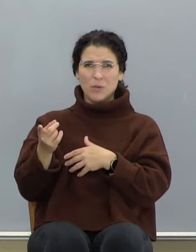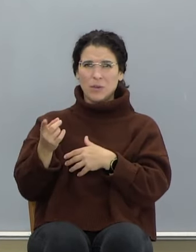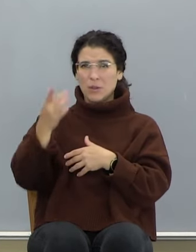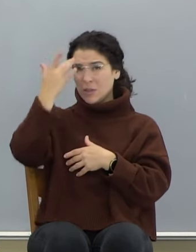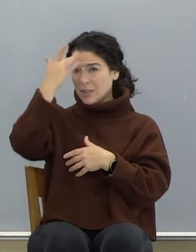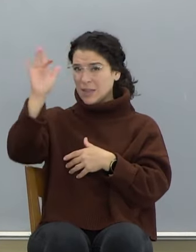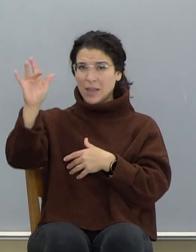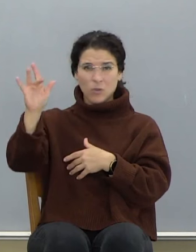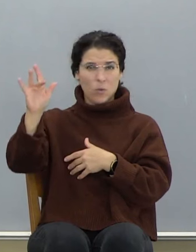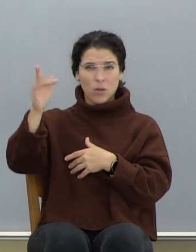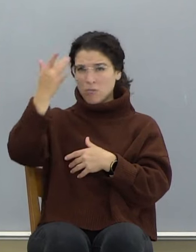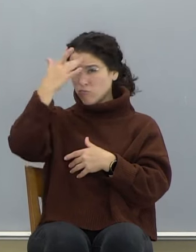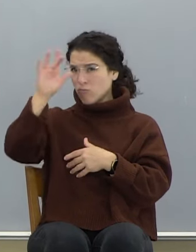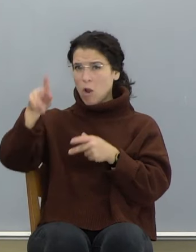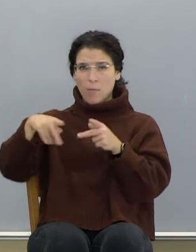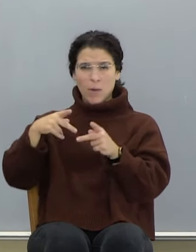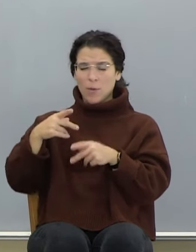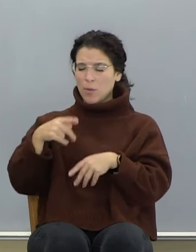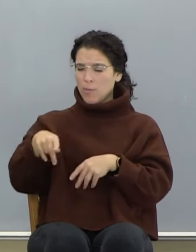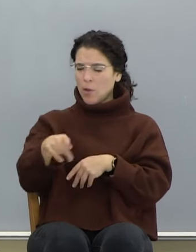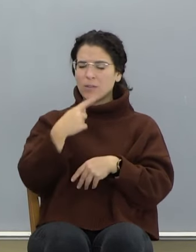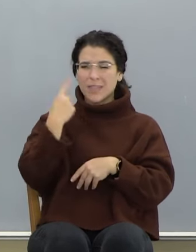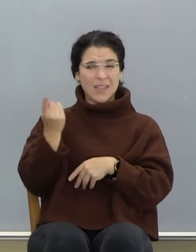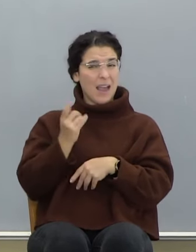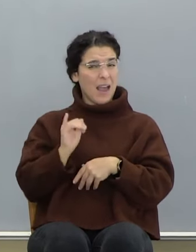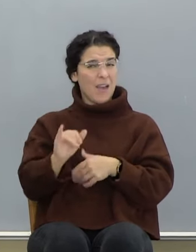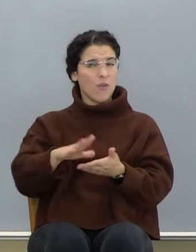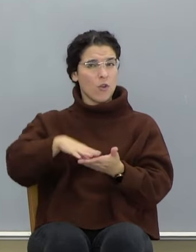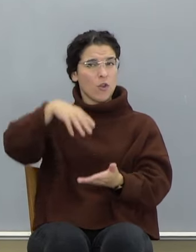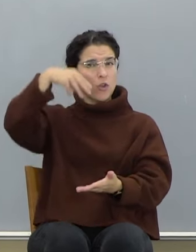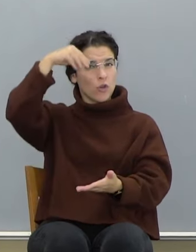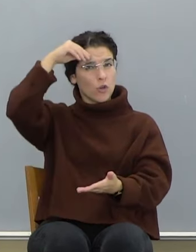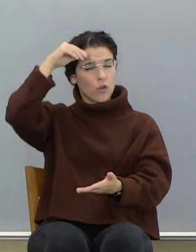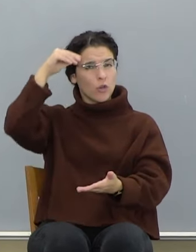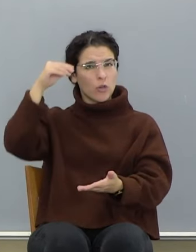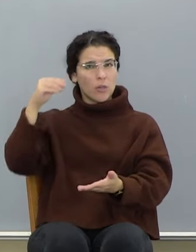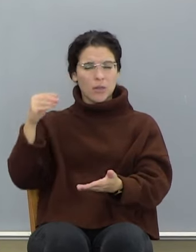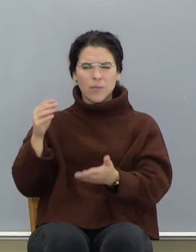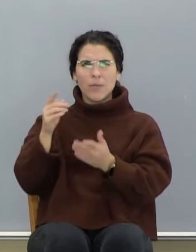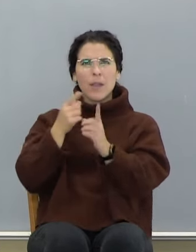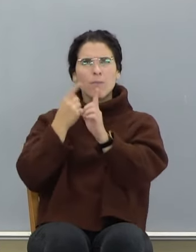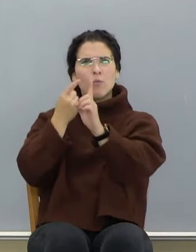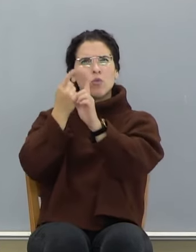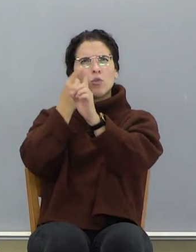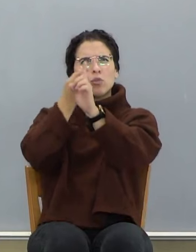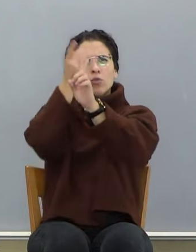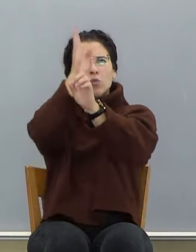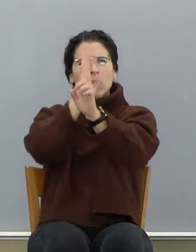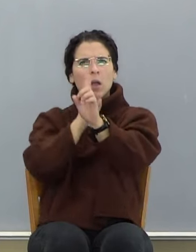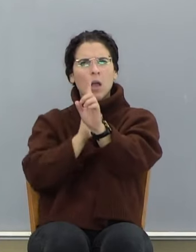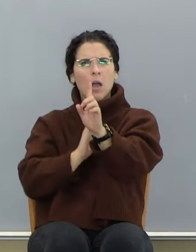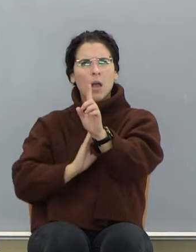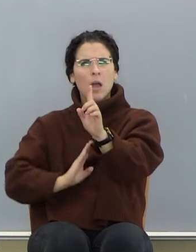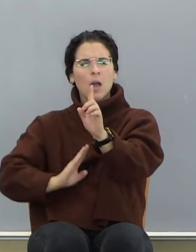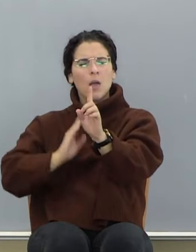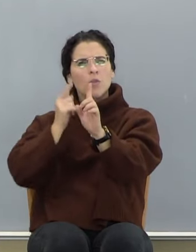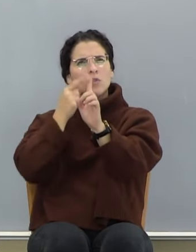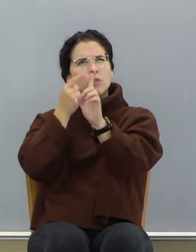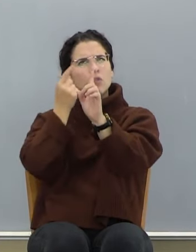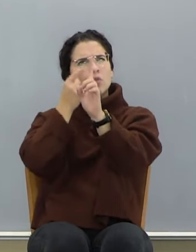intellectual here, okay? When Paul says ever learning, they pursue God. There's this